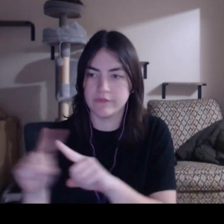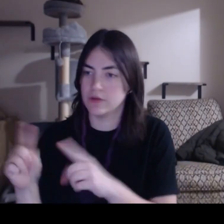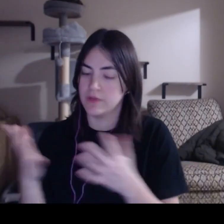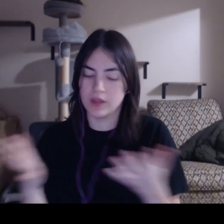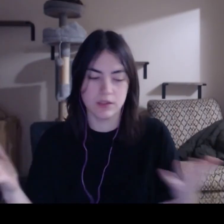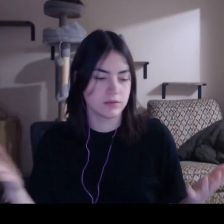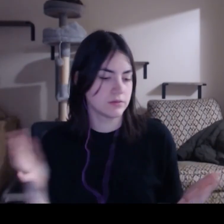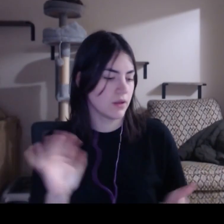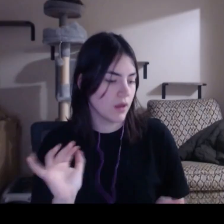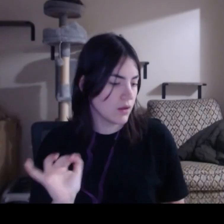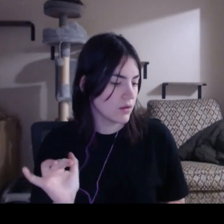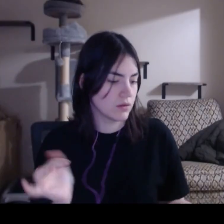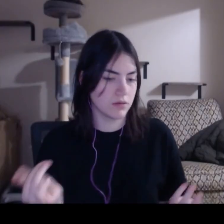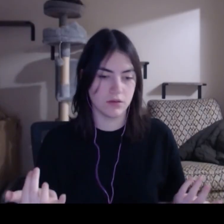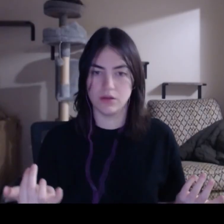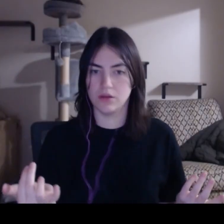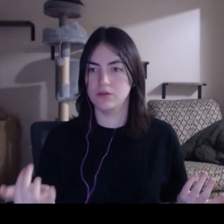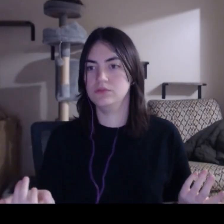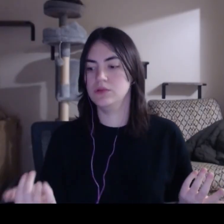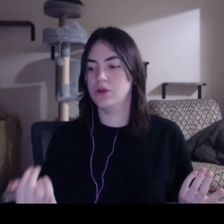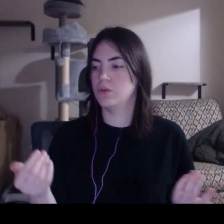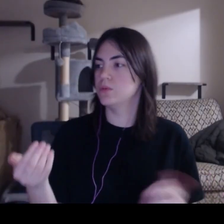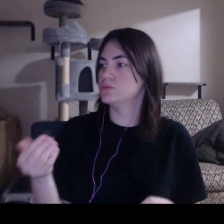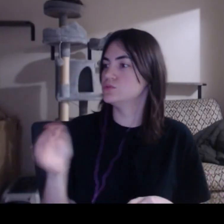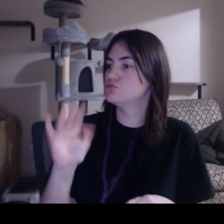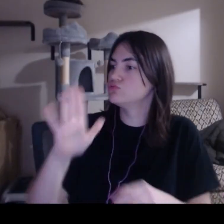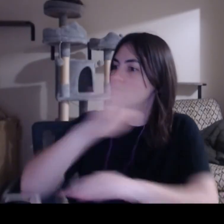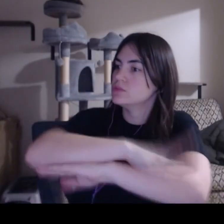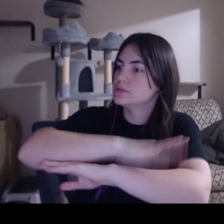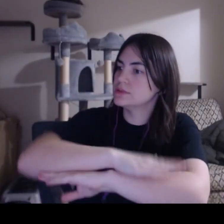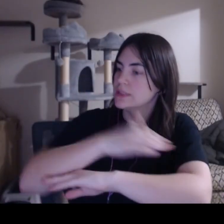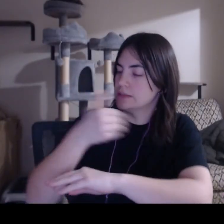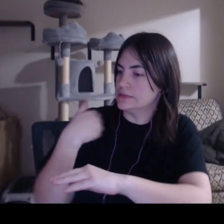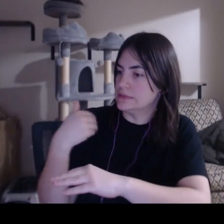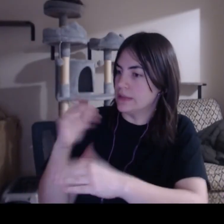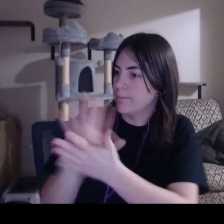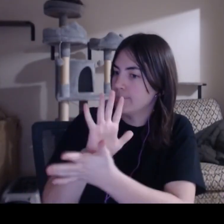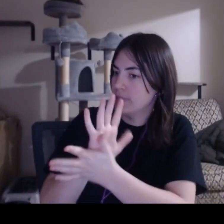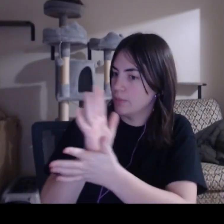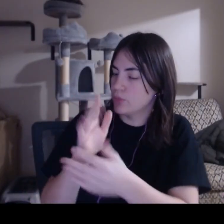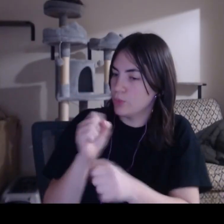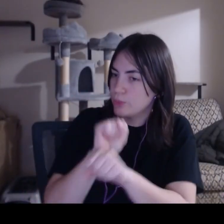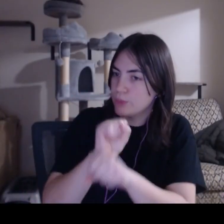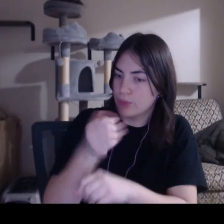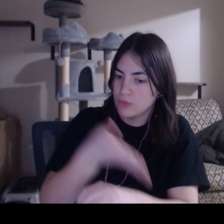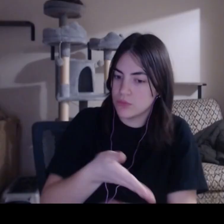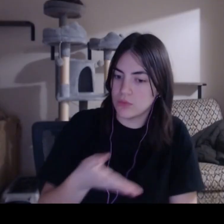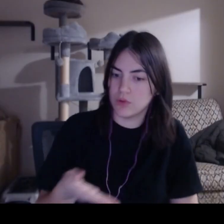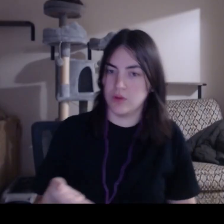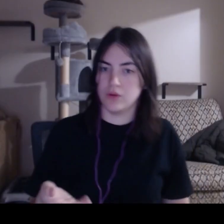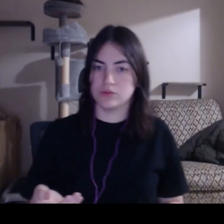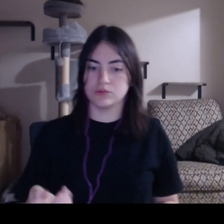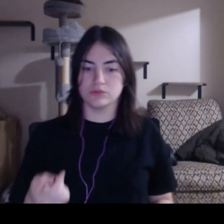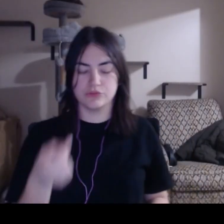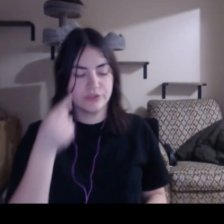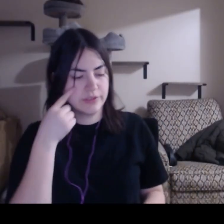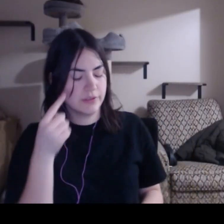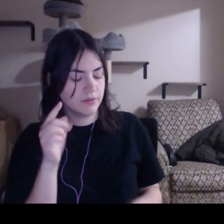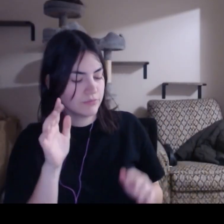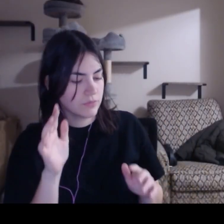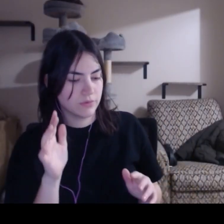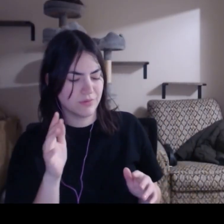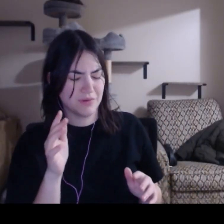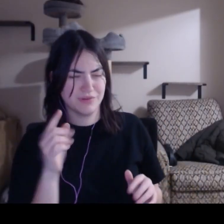Or delegation, oh, I've just left a file on your desk, and she's thinking, actually, she always seems to be thinking, oh, great. But, you